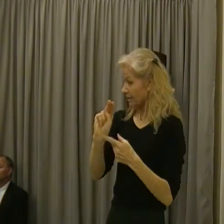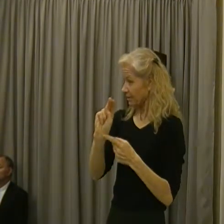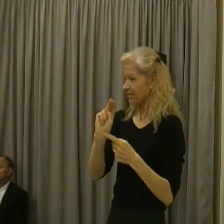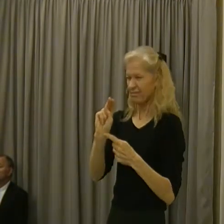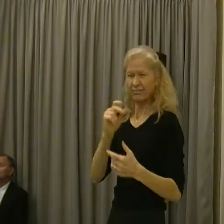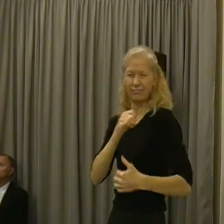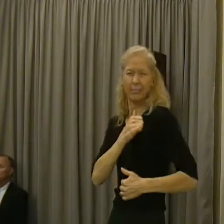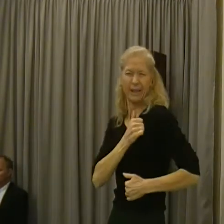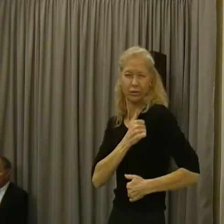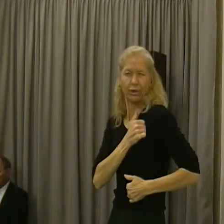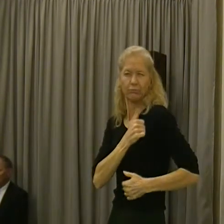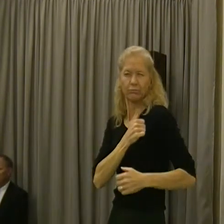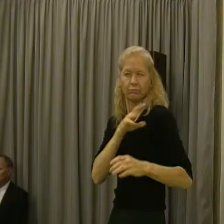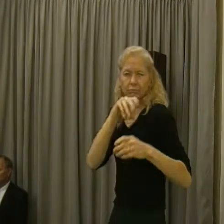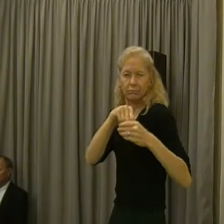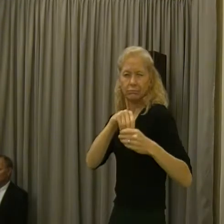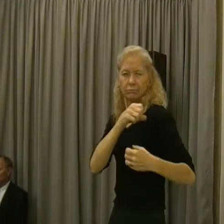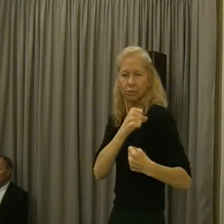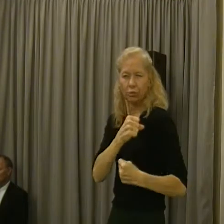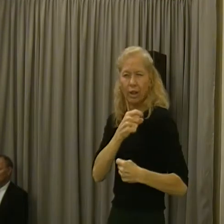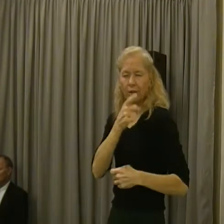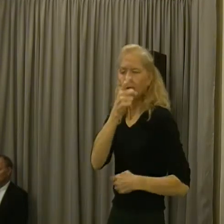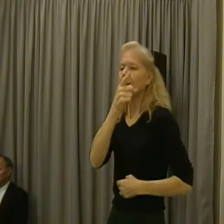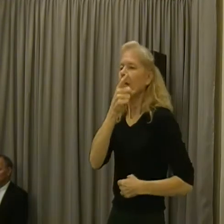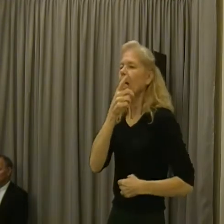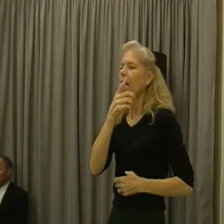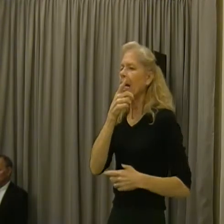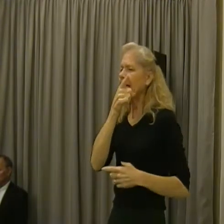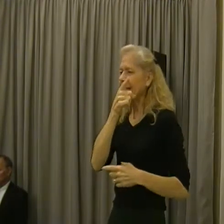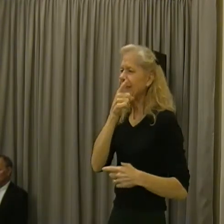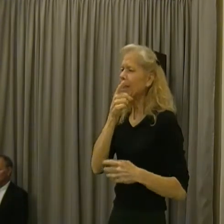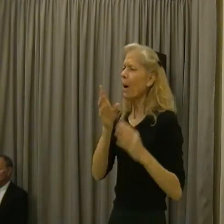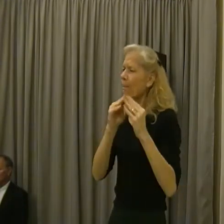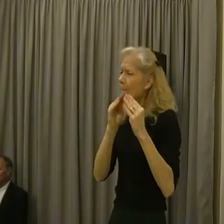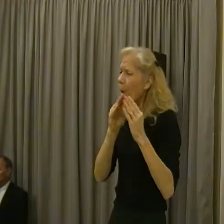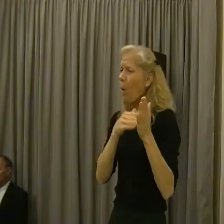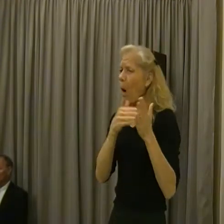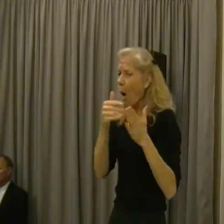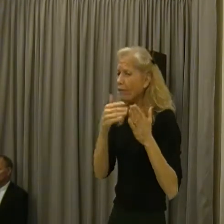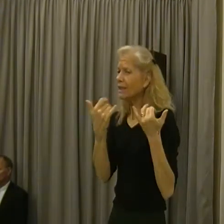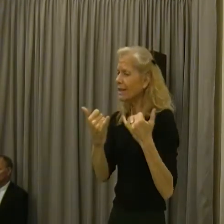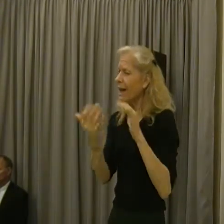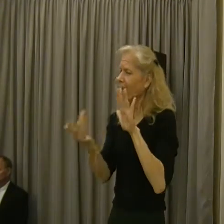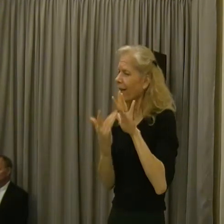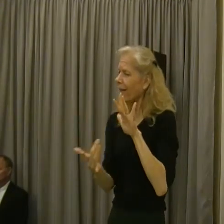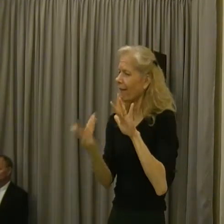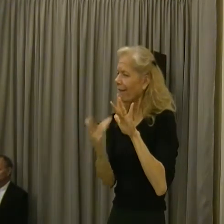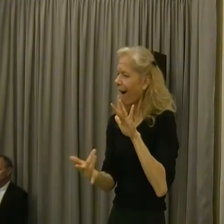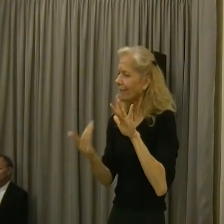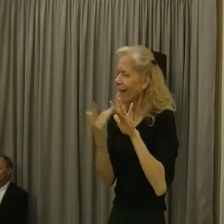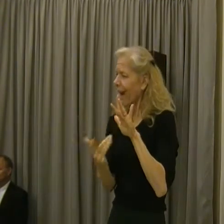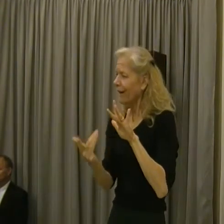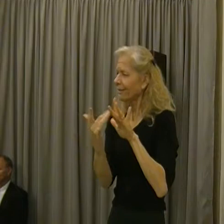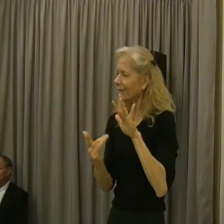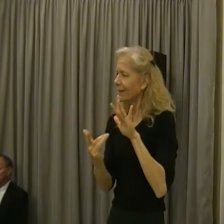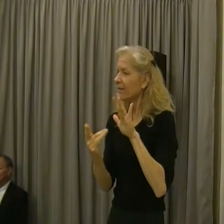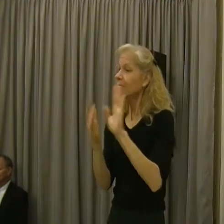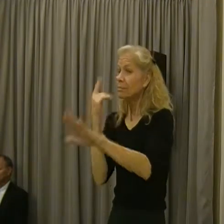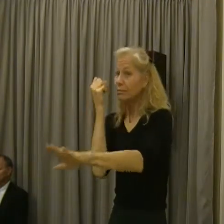life. Because when he was in Afghanistan, he kind of walked away from the Lord for a while. and he's coming back, and he's, it's like he's